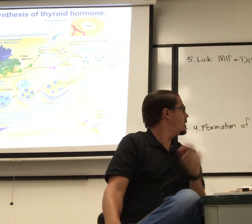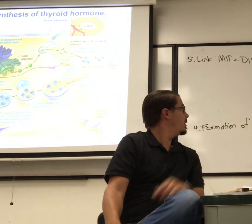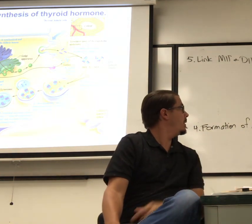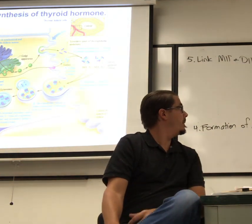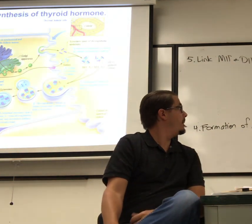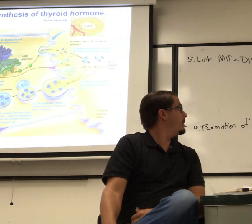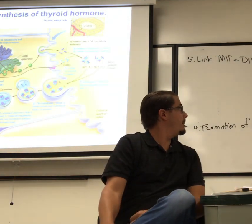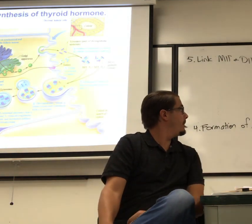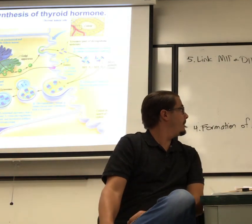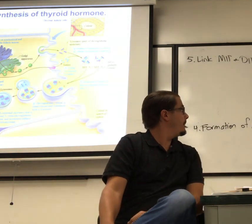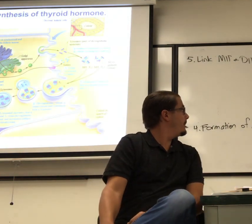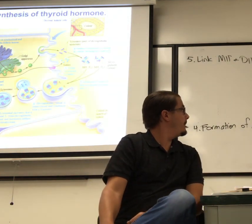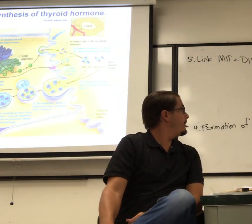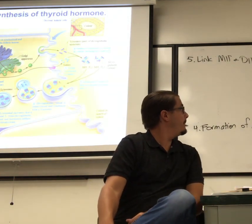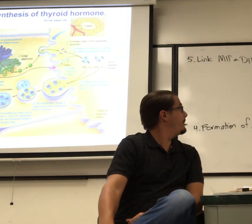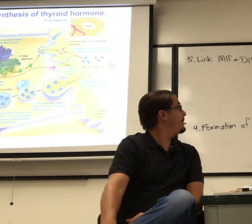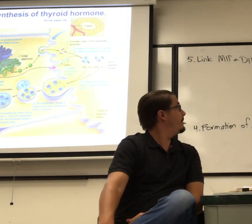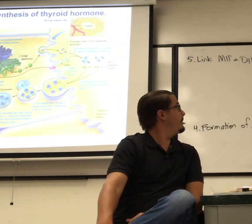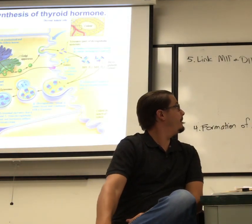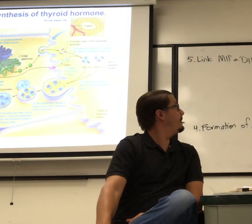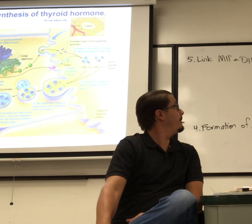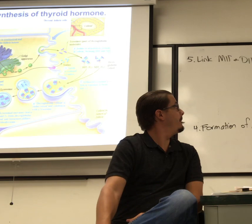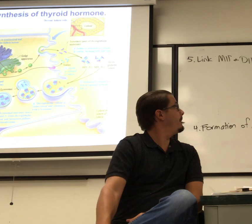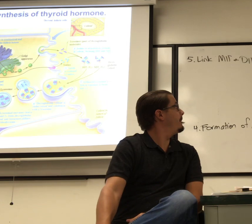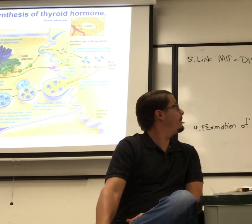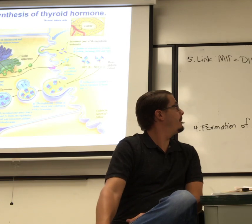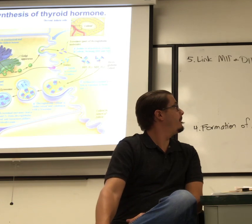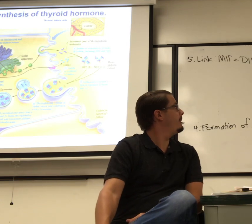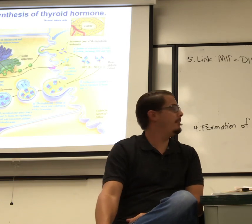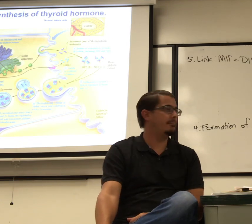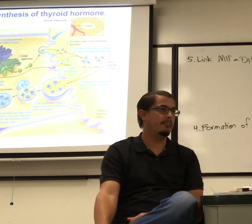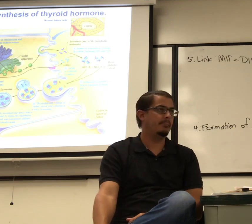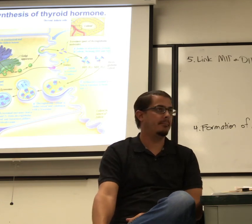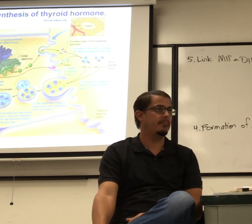That's how I'll draw the T3, so then the T4 would be